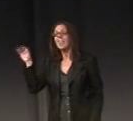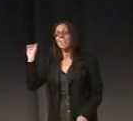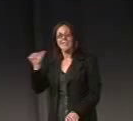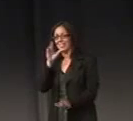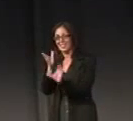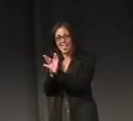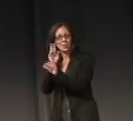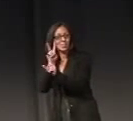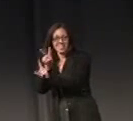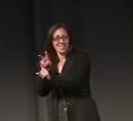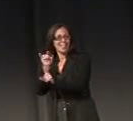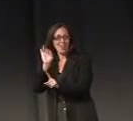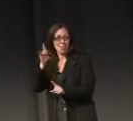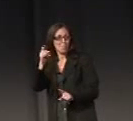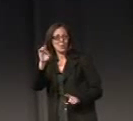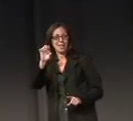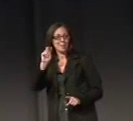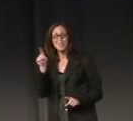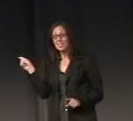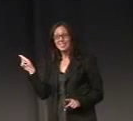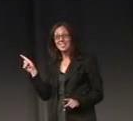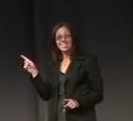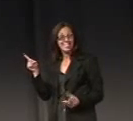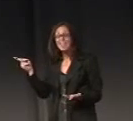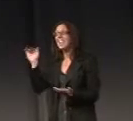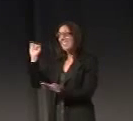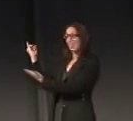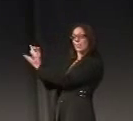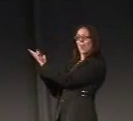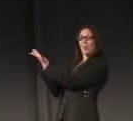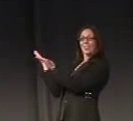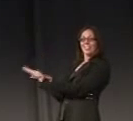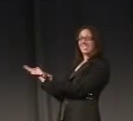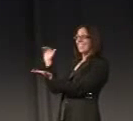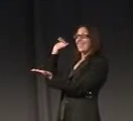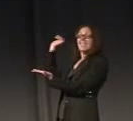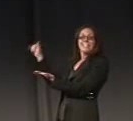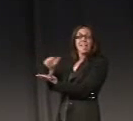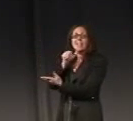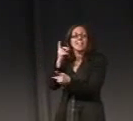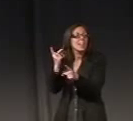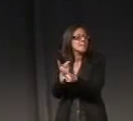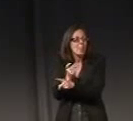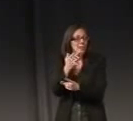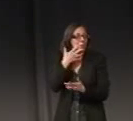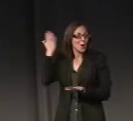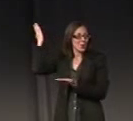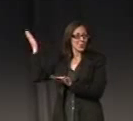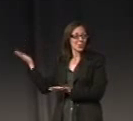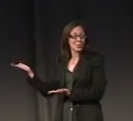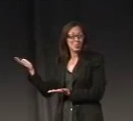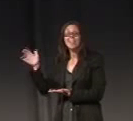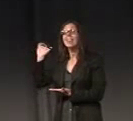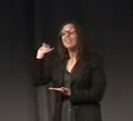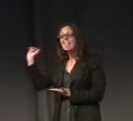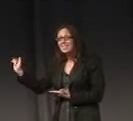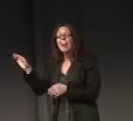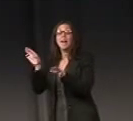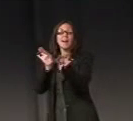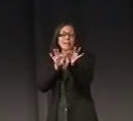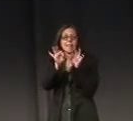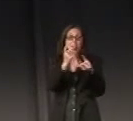rather, as Wittgenstein says, a mathematics of color. It speaks equally to the color of